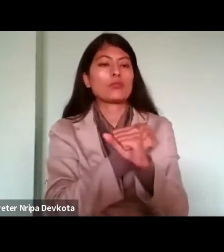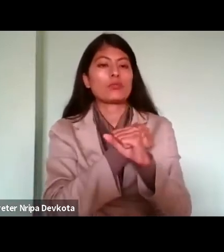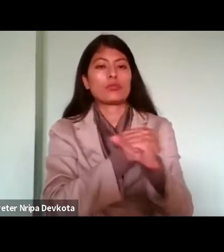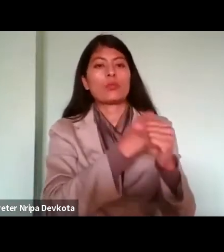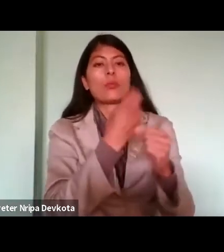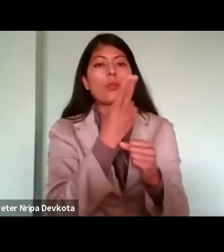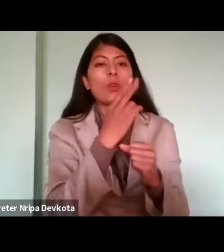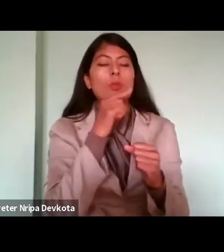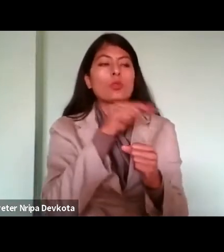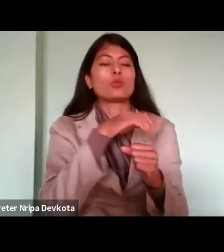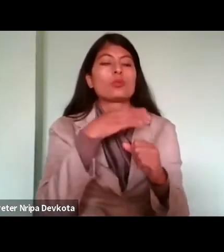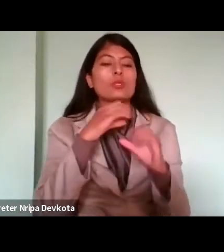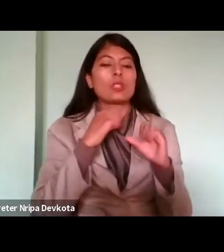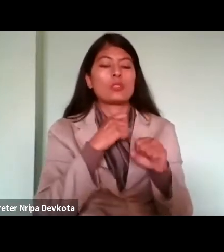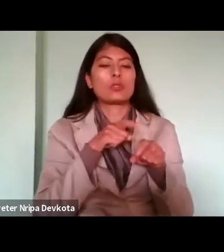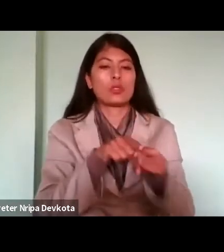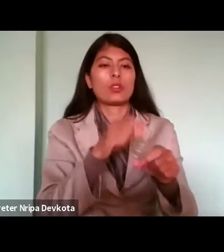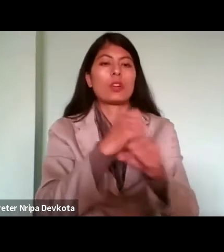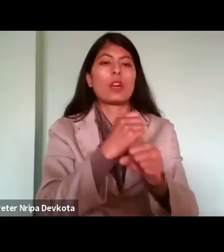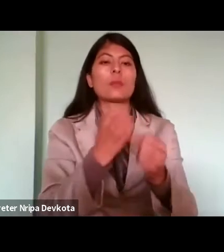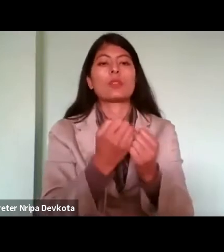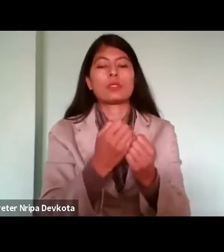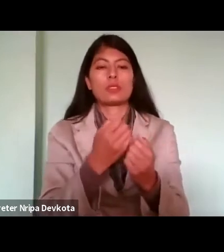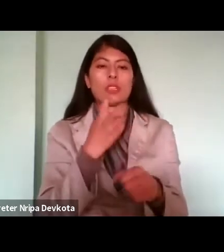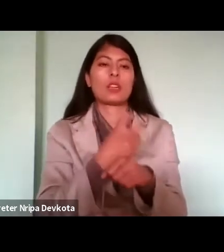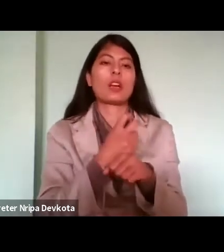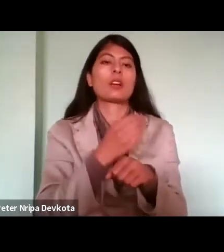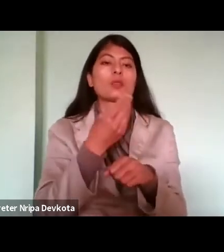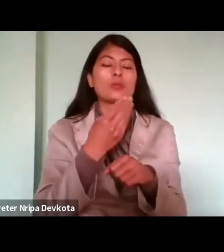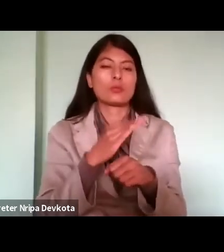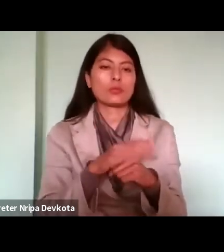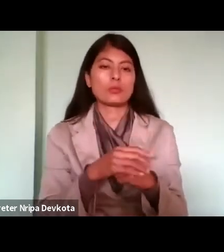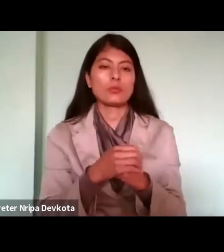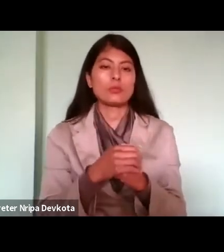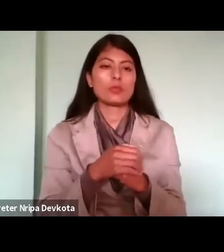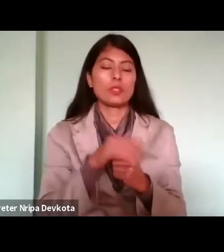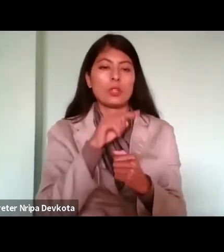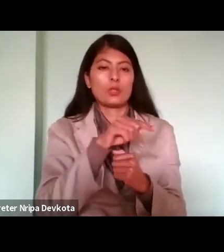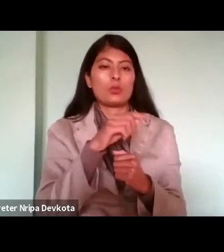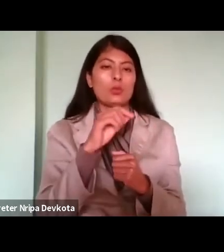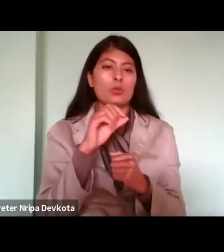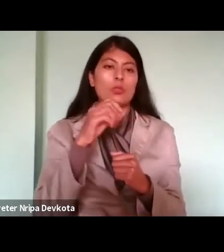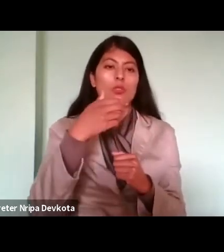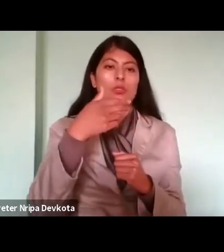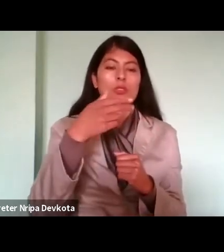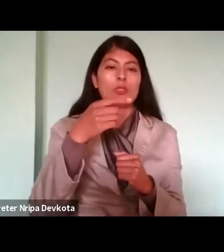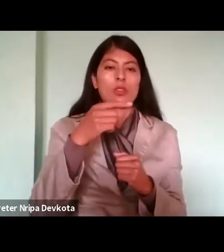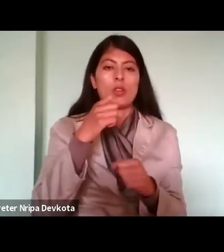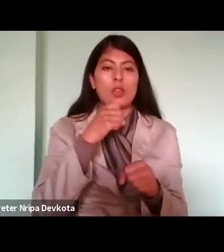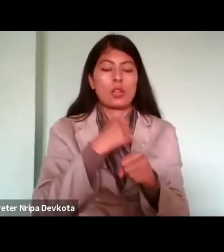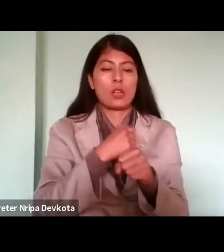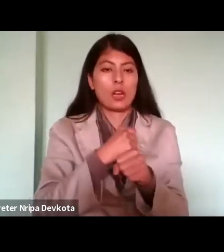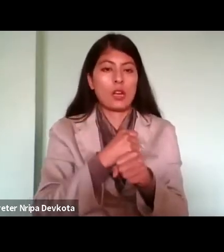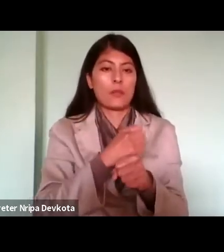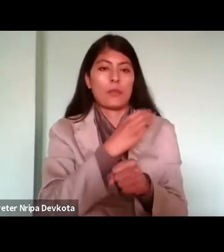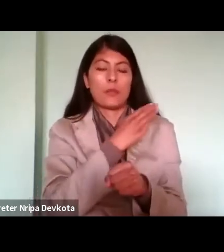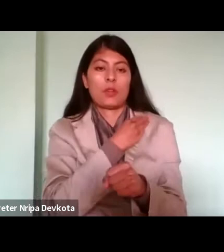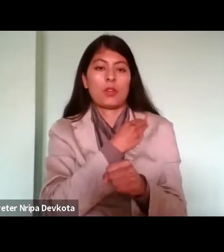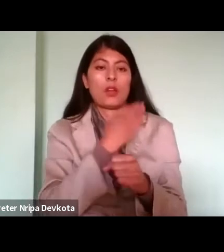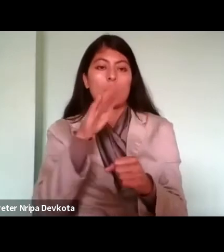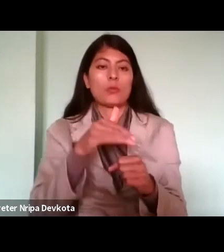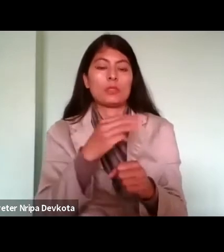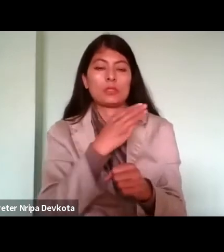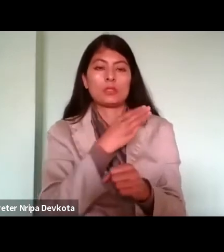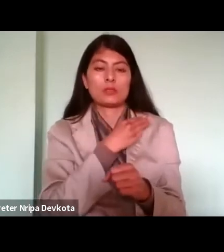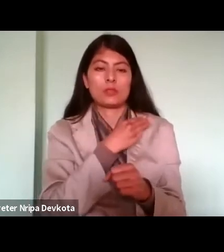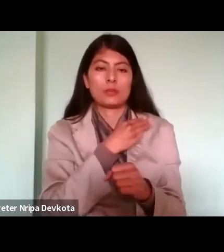to operate. It will be risky for clients to come to the places where we work or the hotspots where we work as